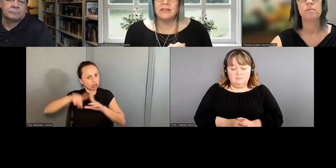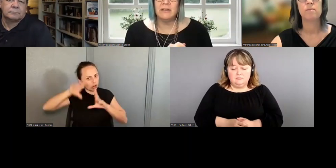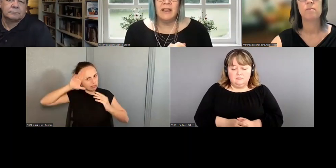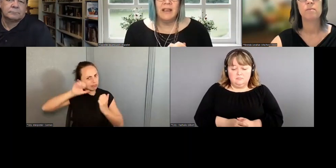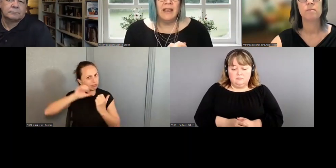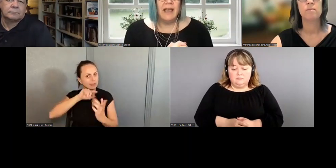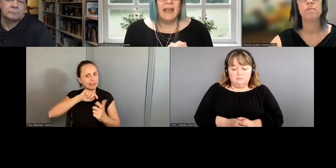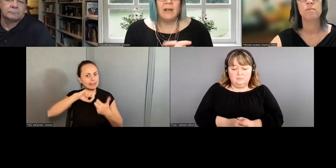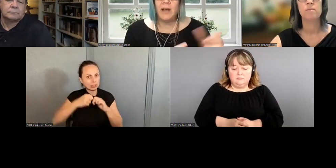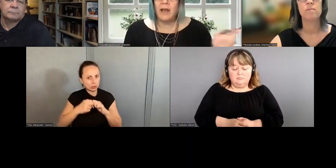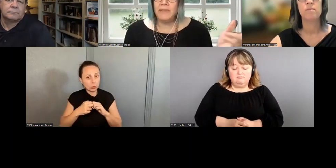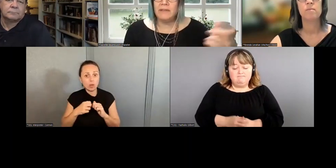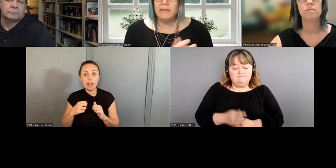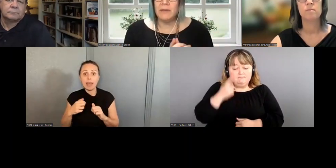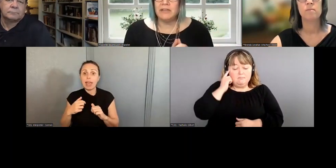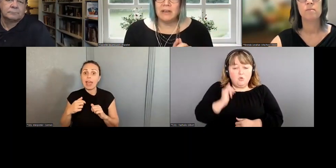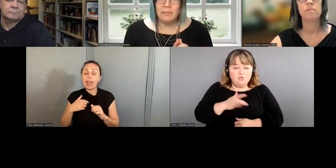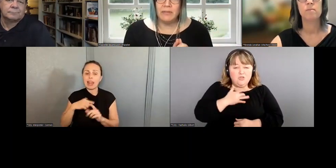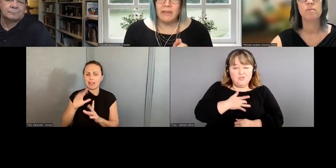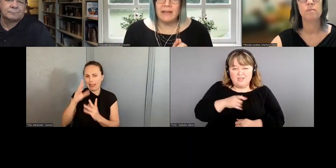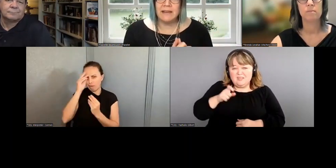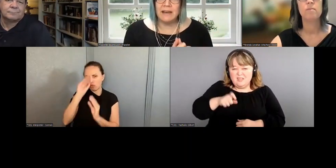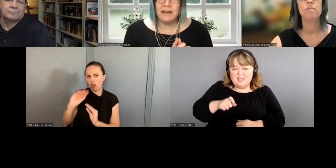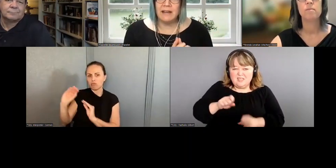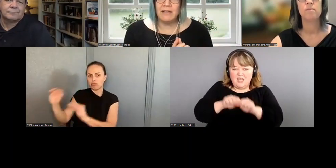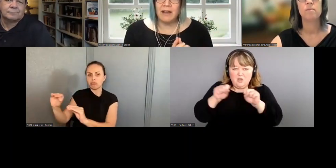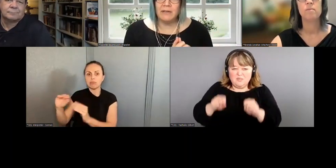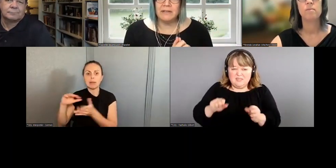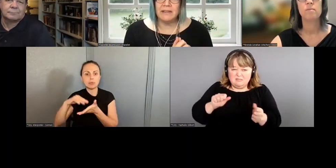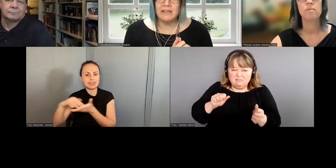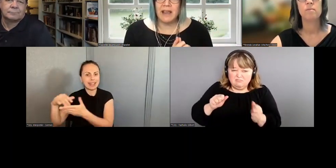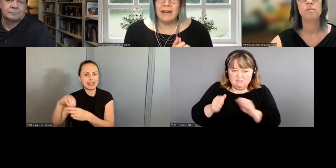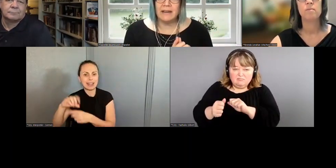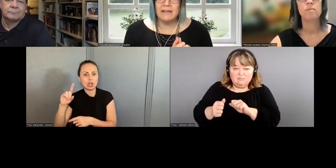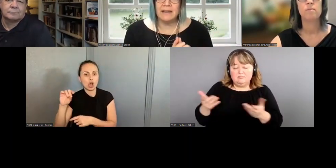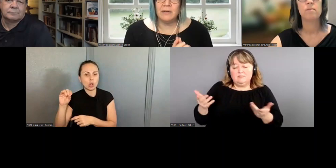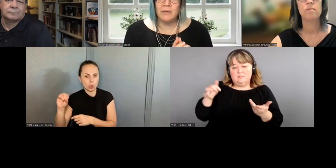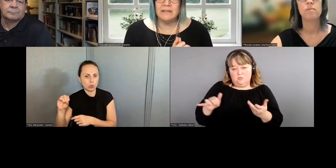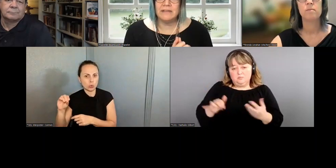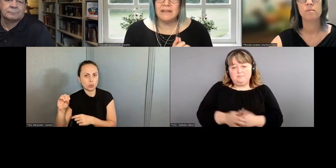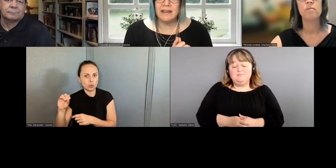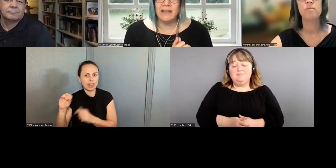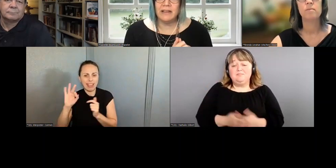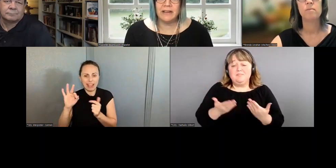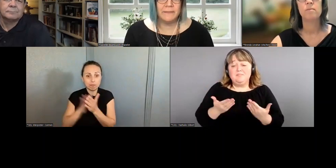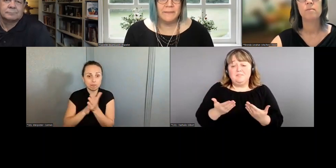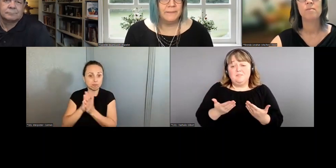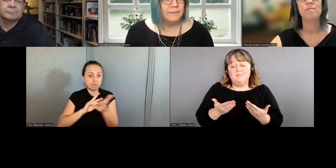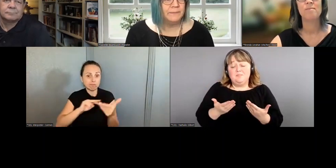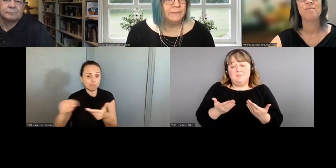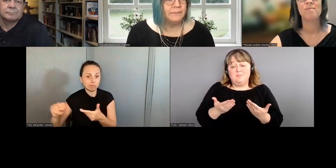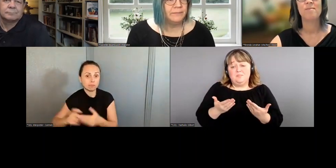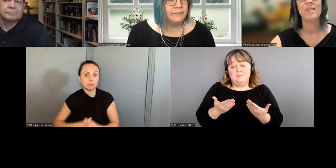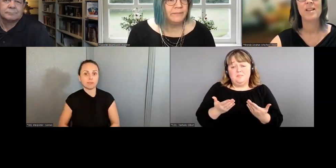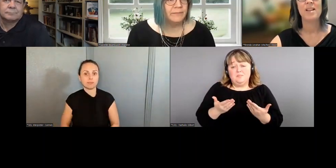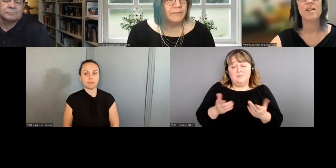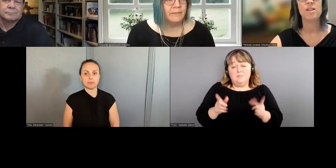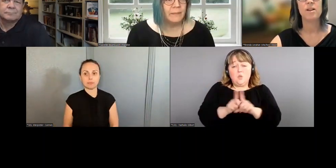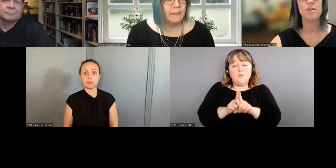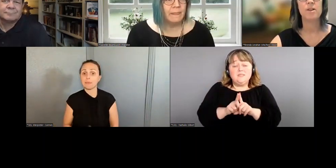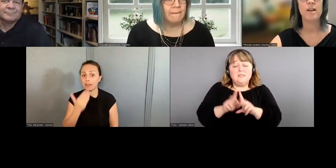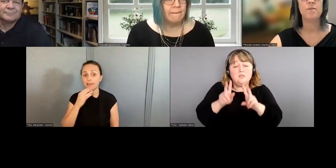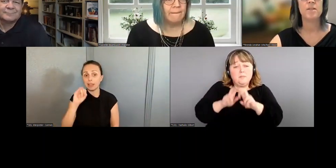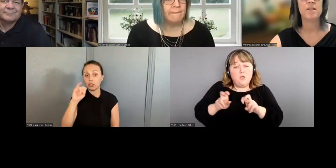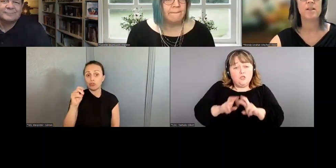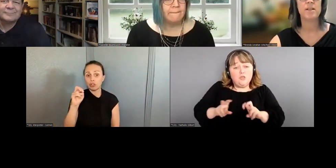issue. And I'll pop the information about that study in Colorado into the chat in case anyone wants to take a look. Thanks,